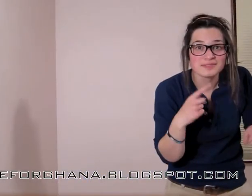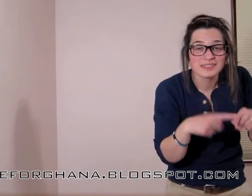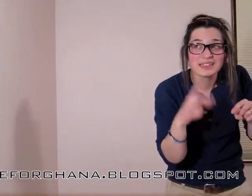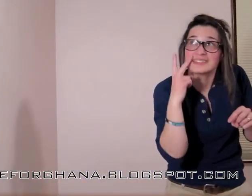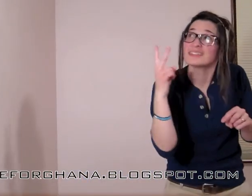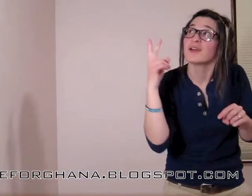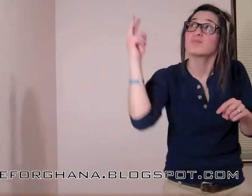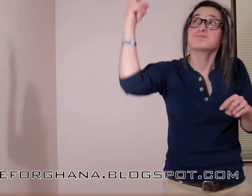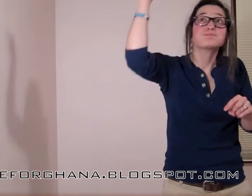I'm down here